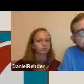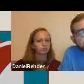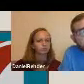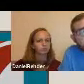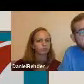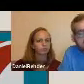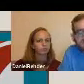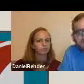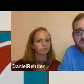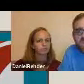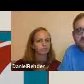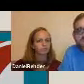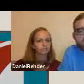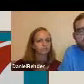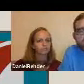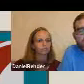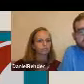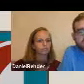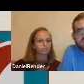well,